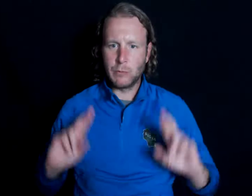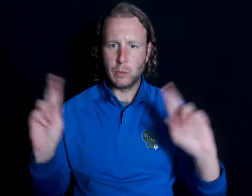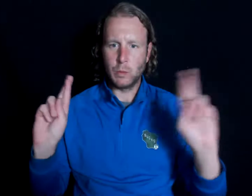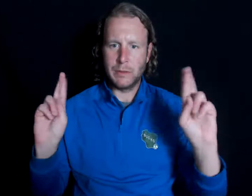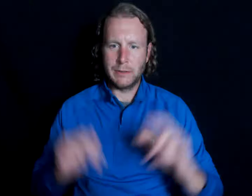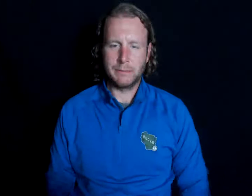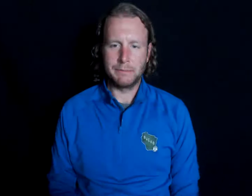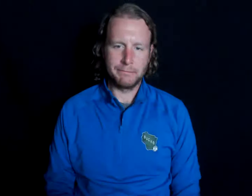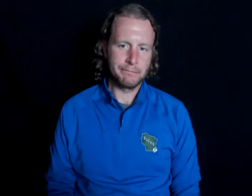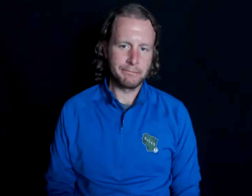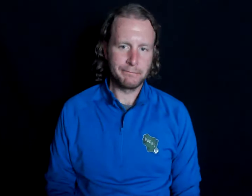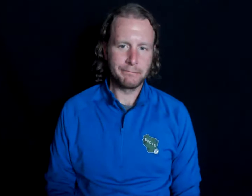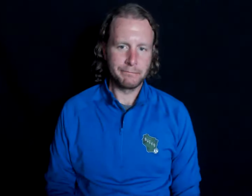Mine don't look like his.